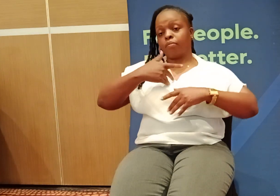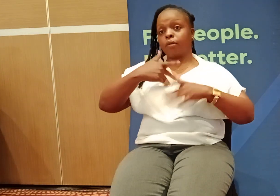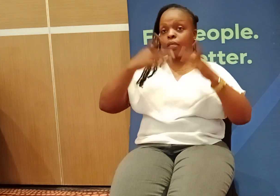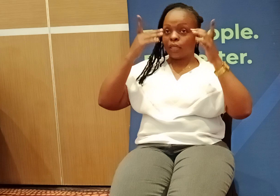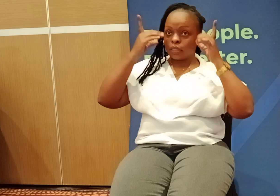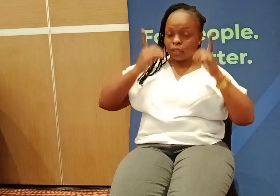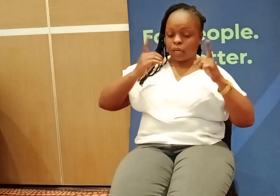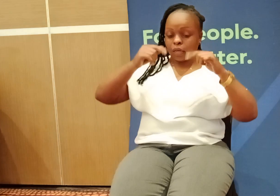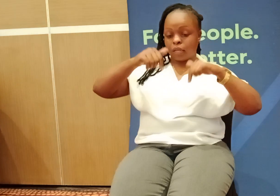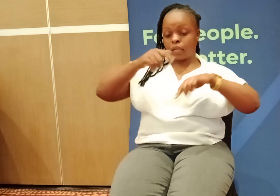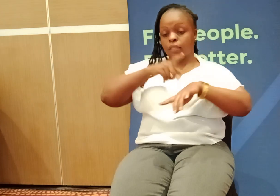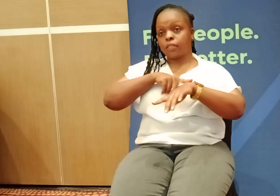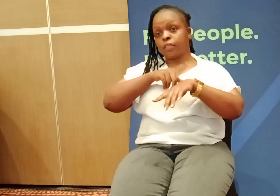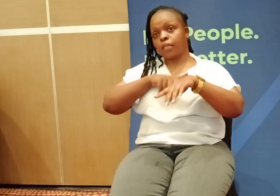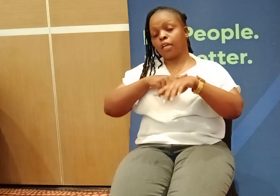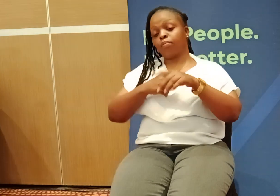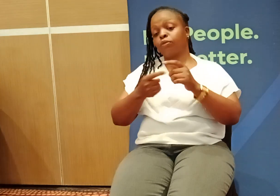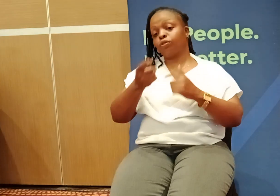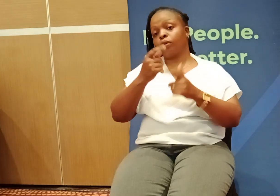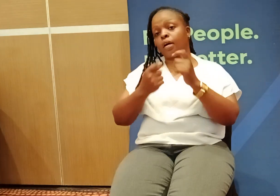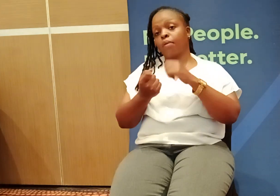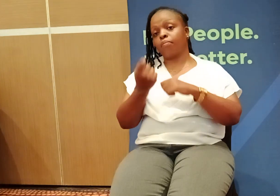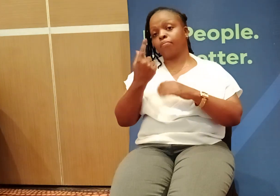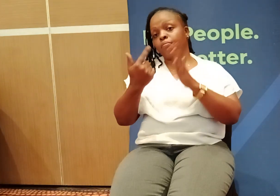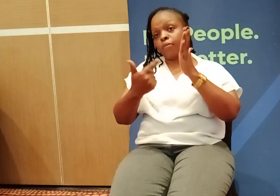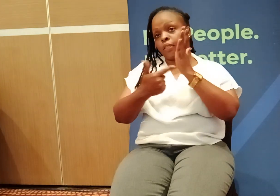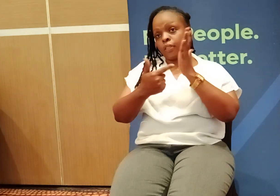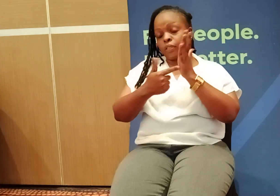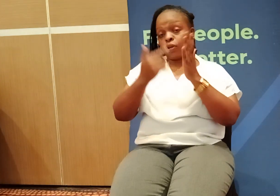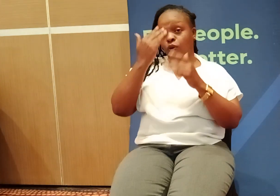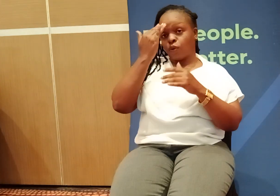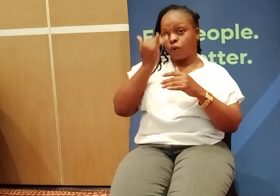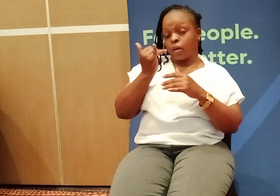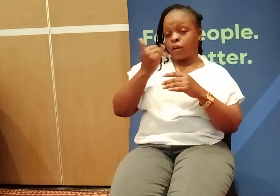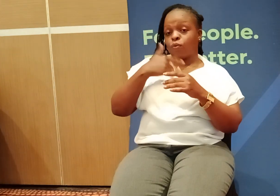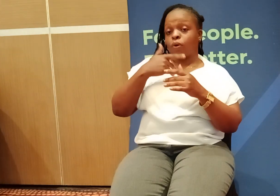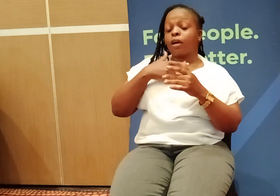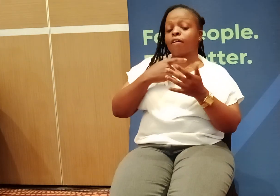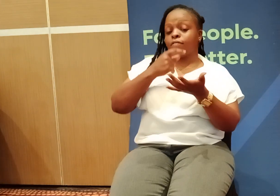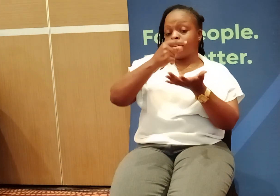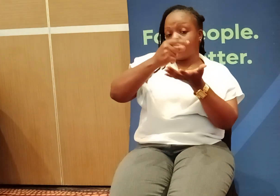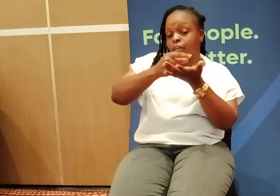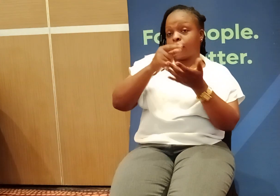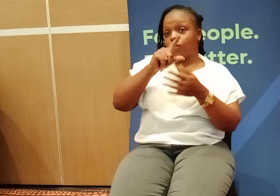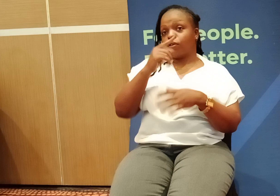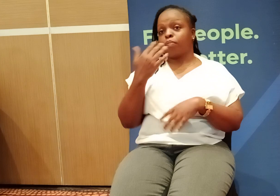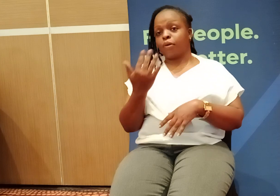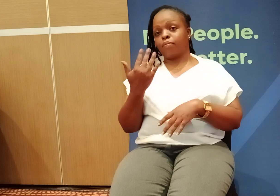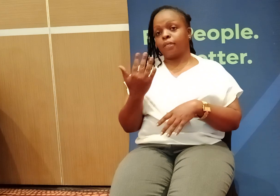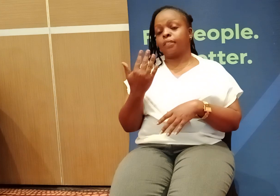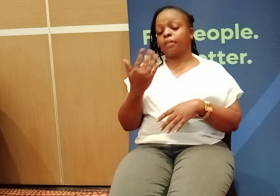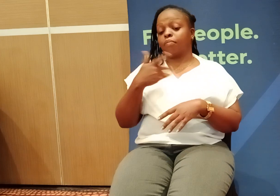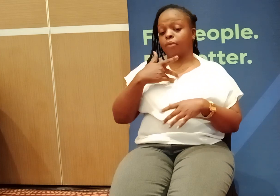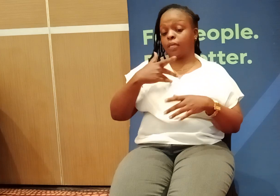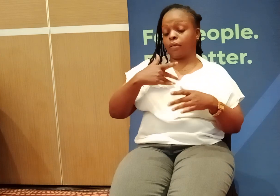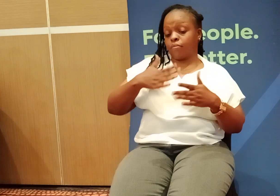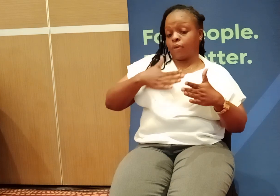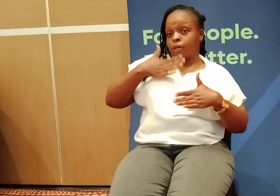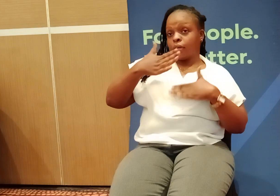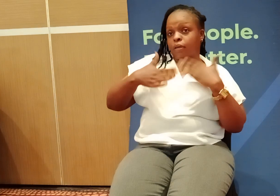to come up digital because we upgraded your papers, Chairman. And I'm glad today they were high